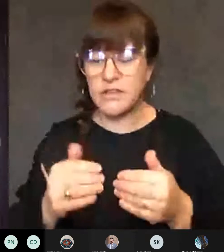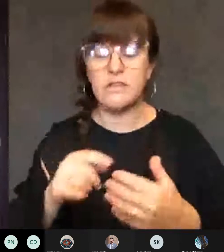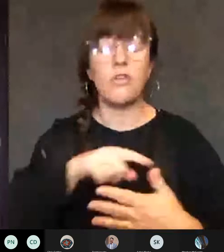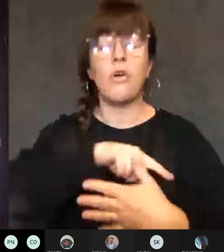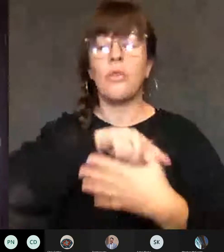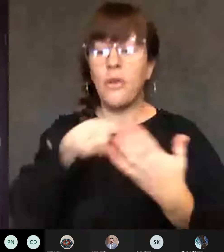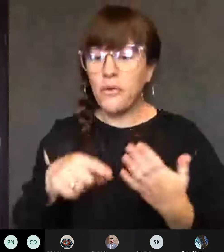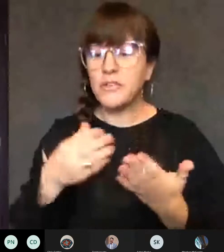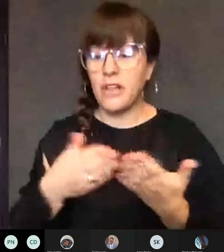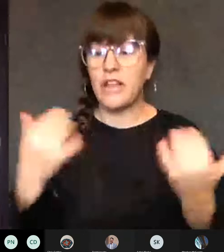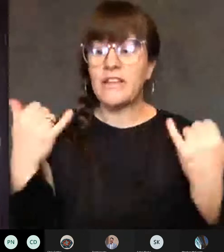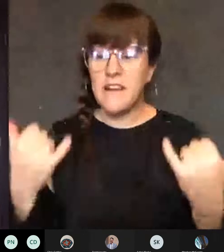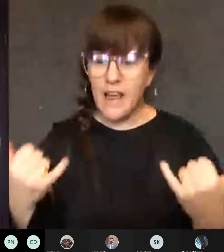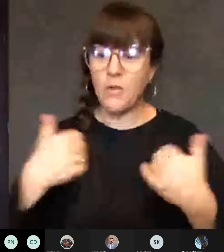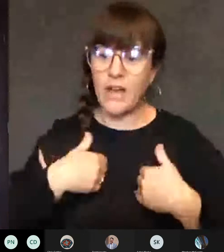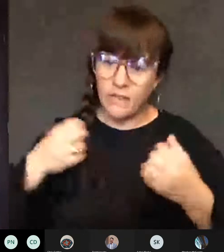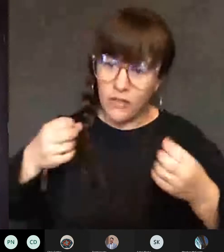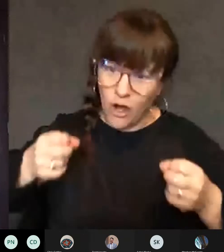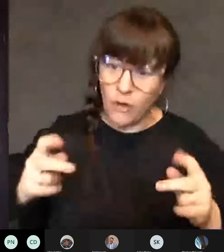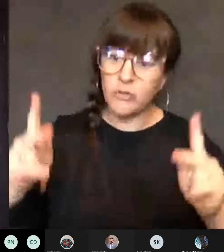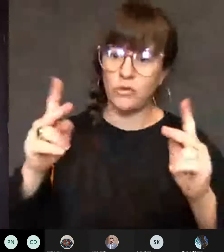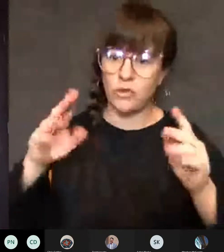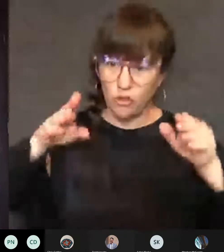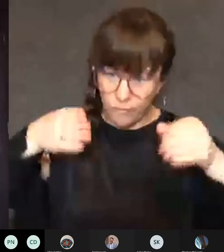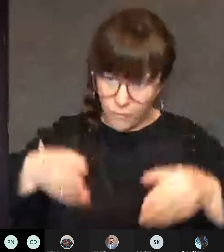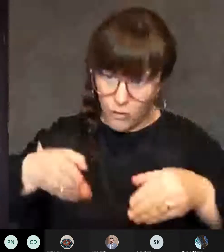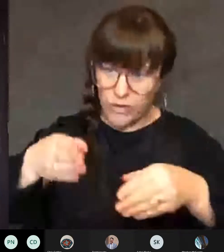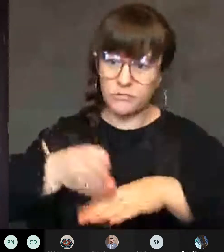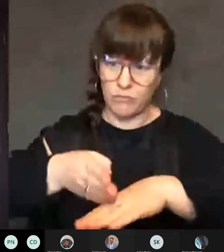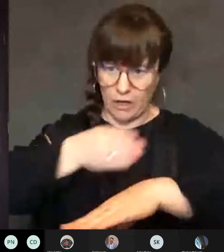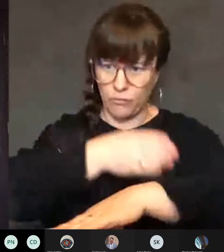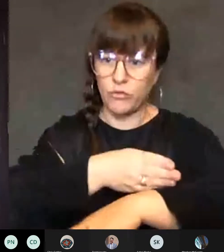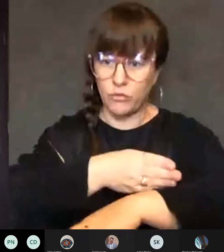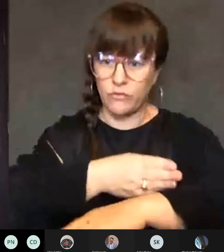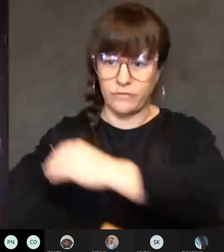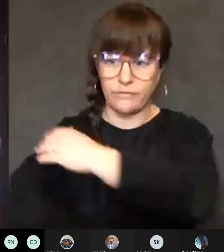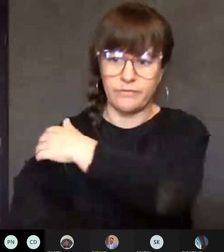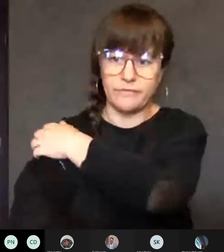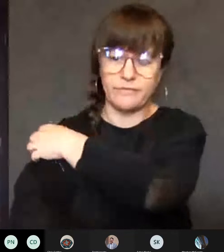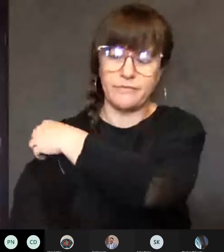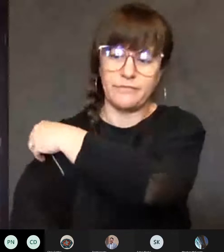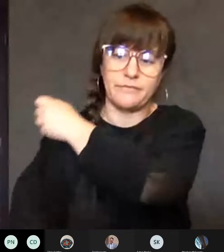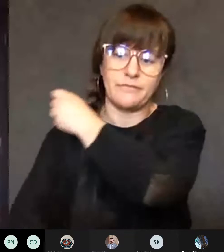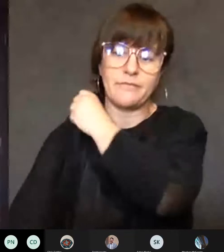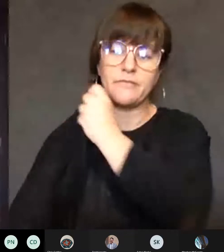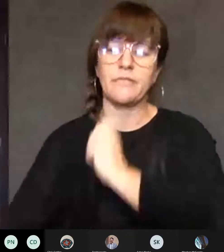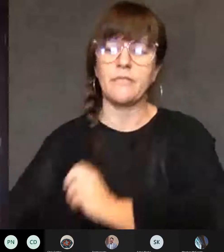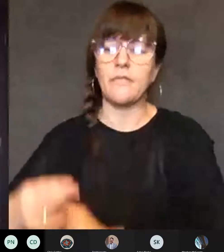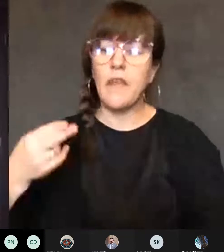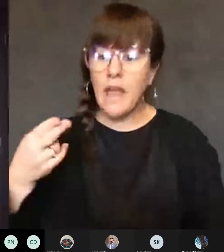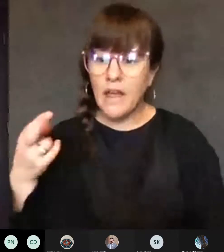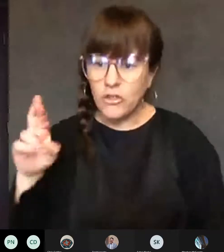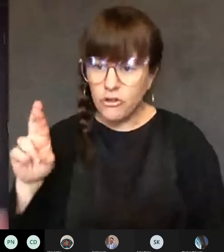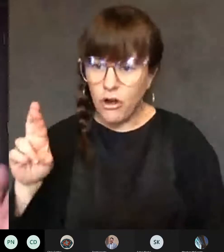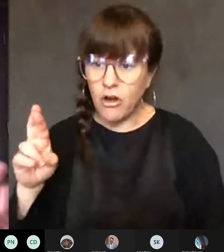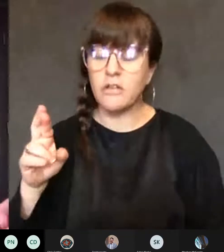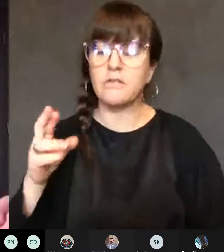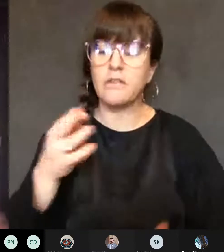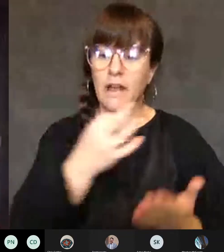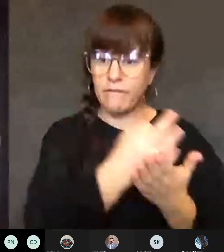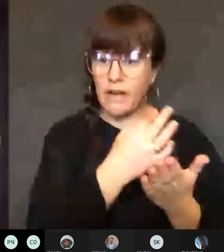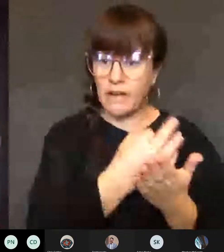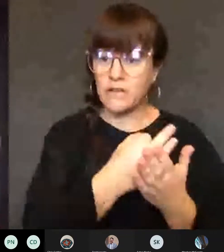now we have the opportunity to start working on. So Banner so HR and finance the kickoff will be in